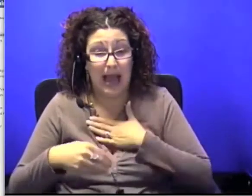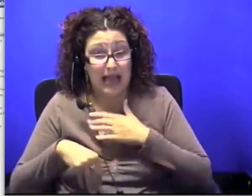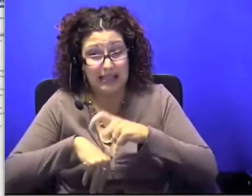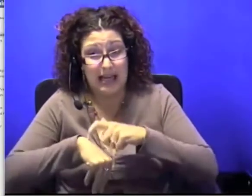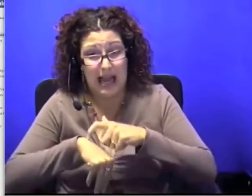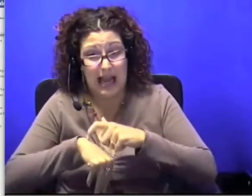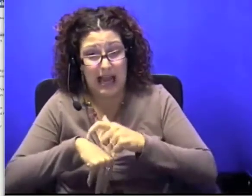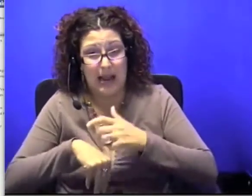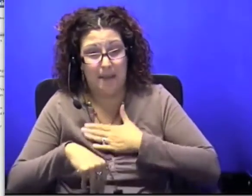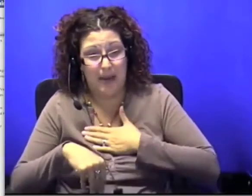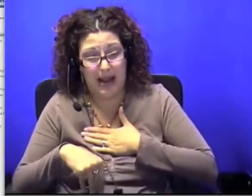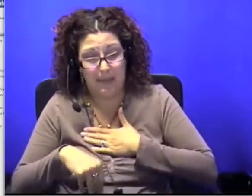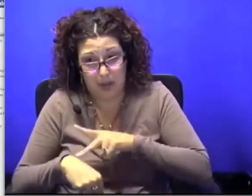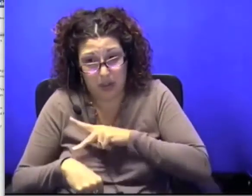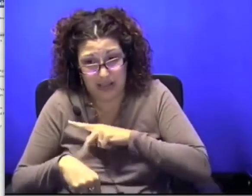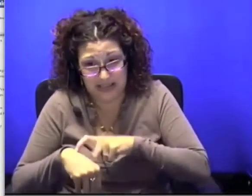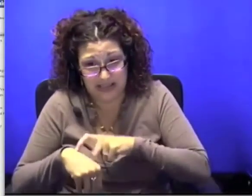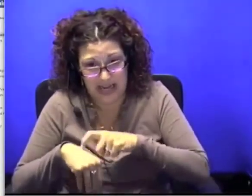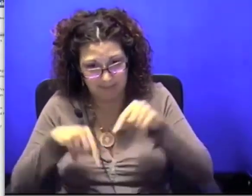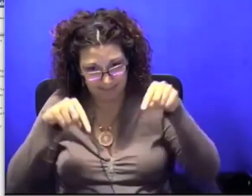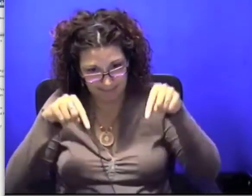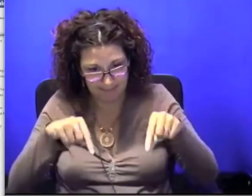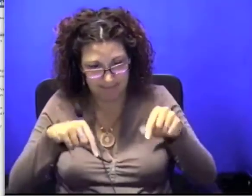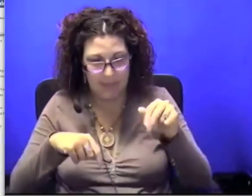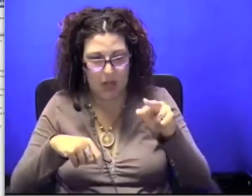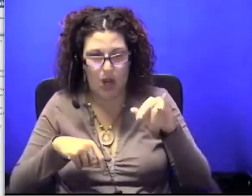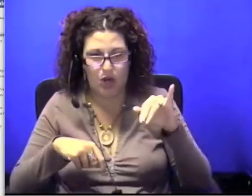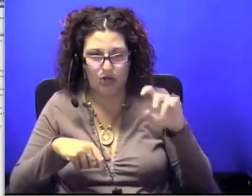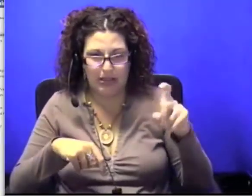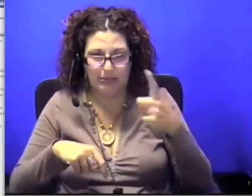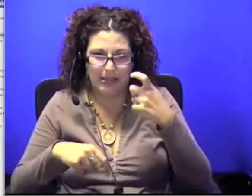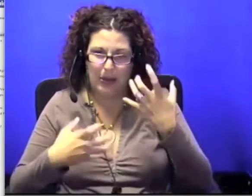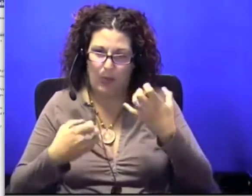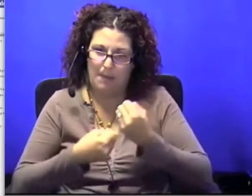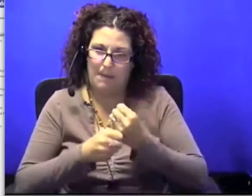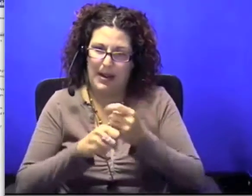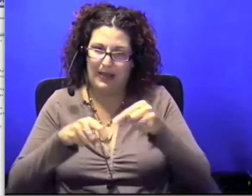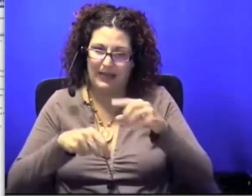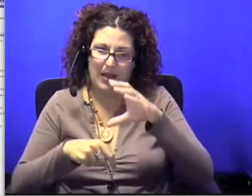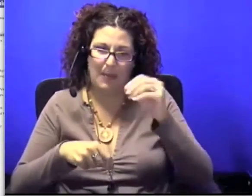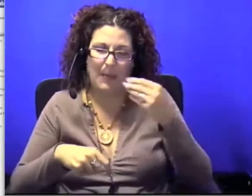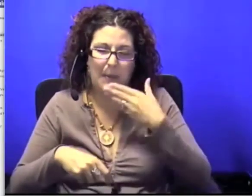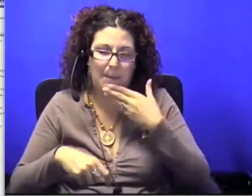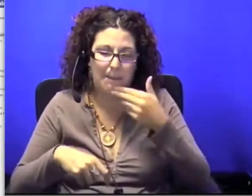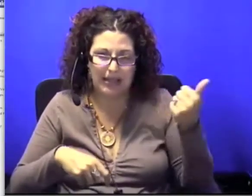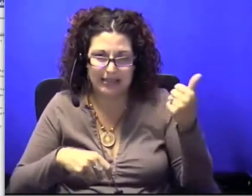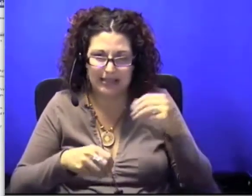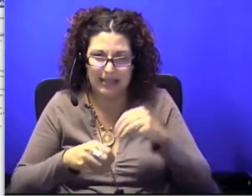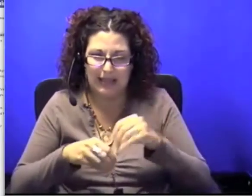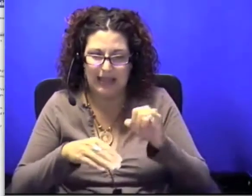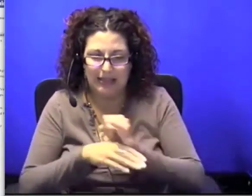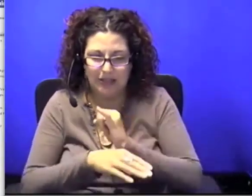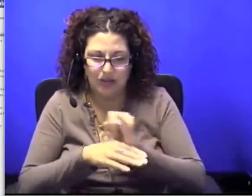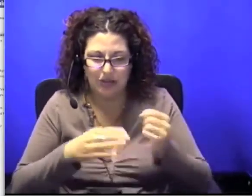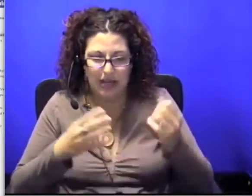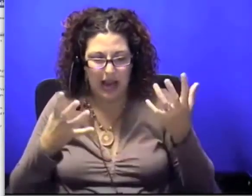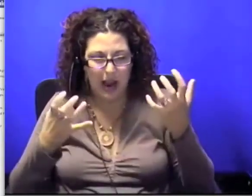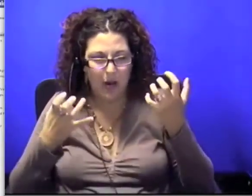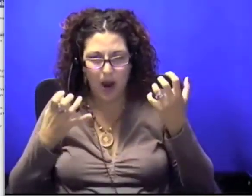where I'm spending an enormous amount of my personal time because I want to make this company the best in the industry. I